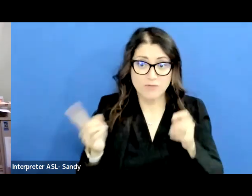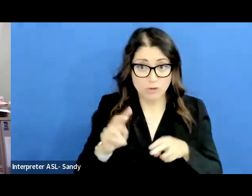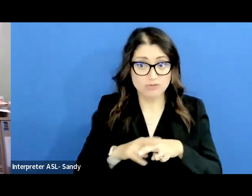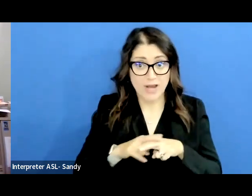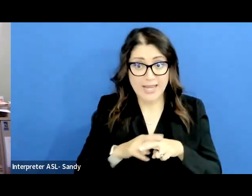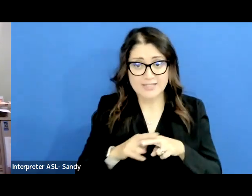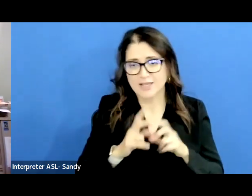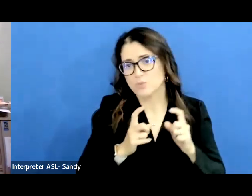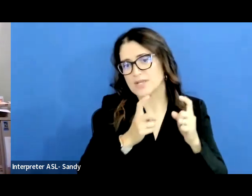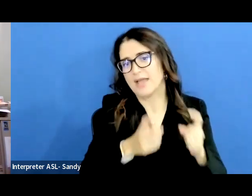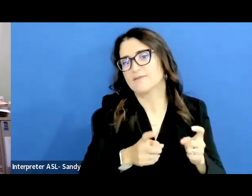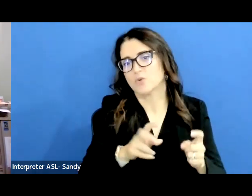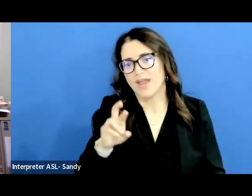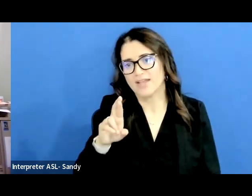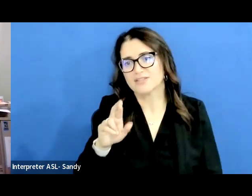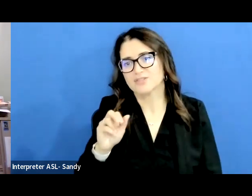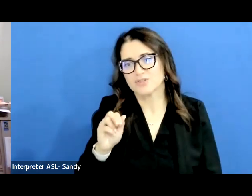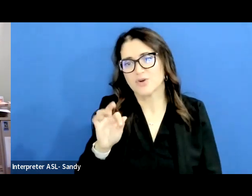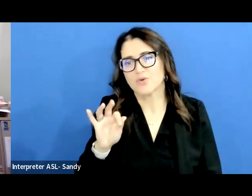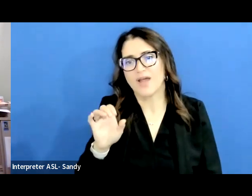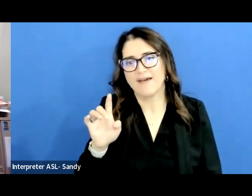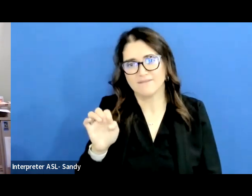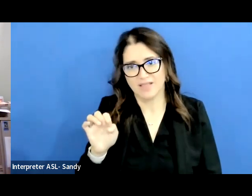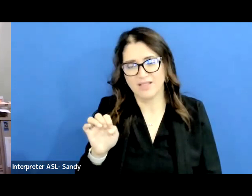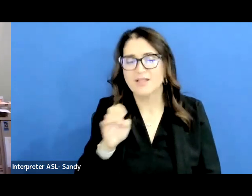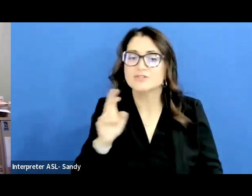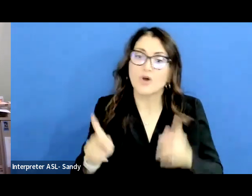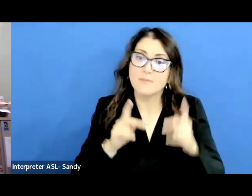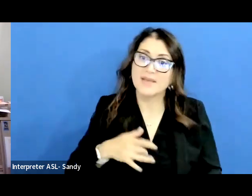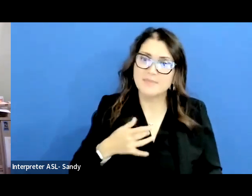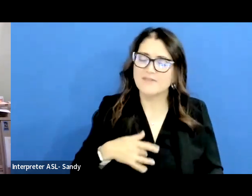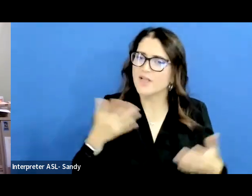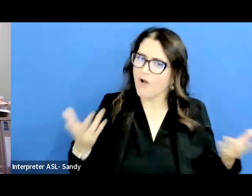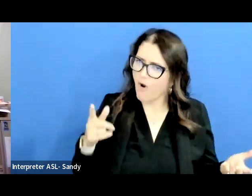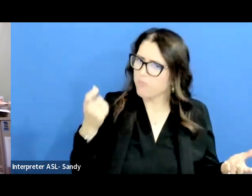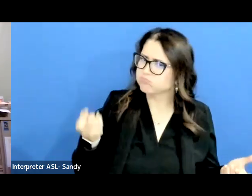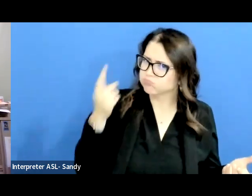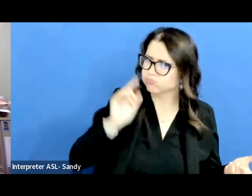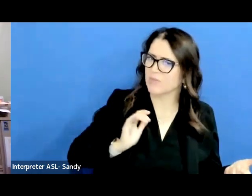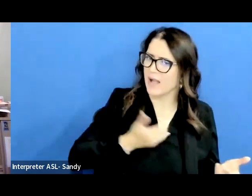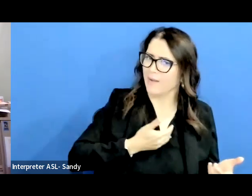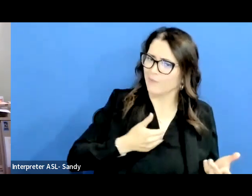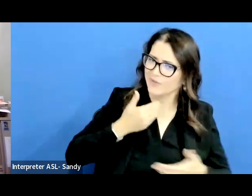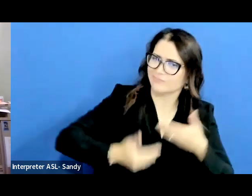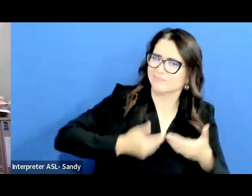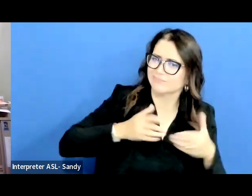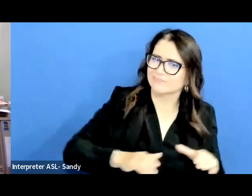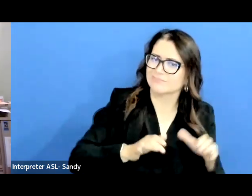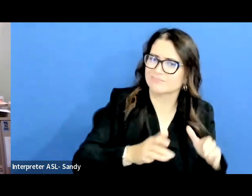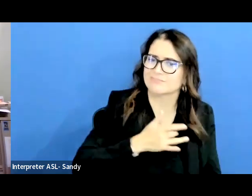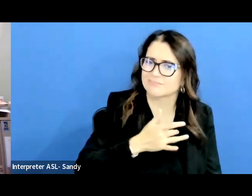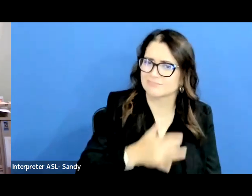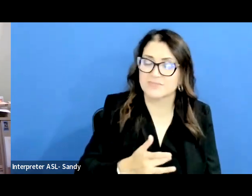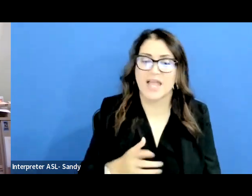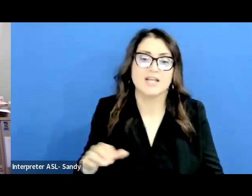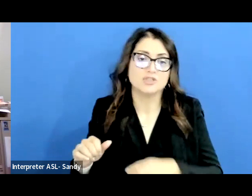it away as a raffle. So then people feel like you're getting our way of doing things. So in doing training